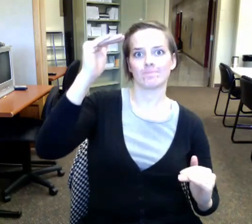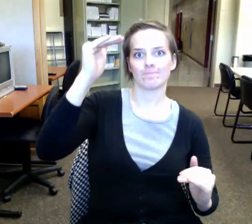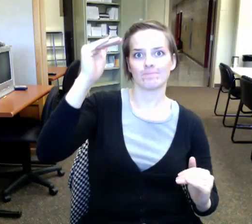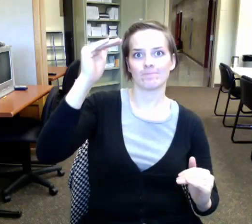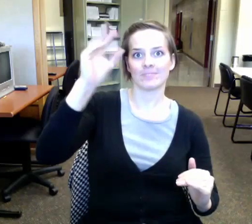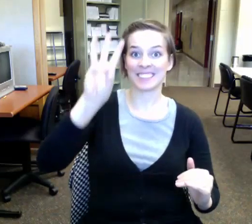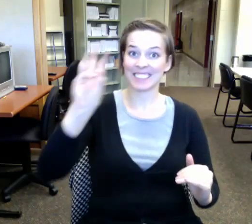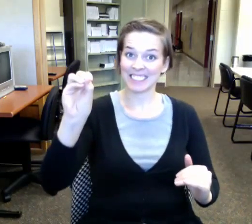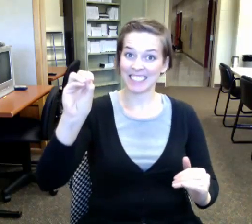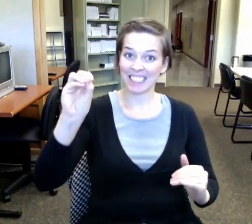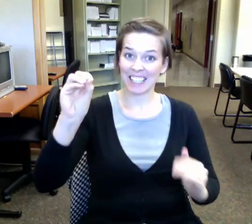what happens is,